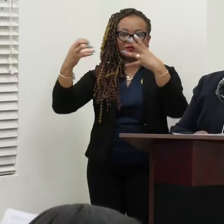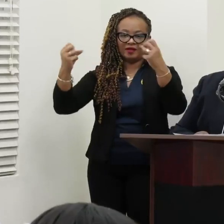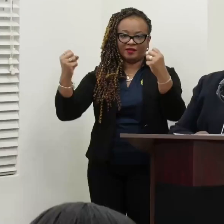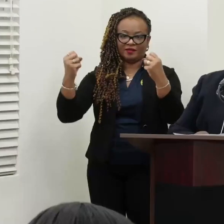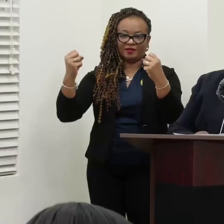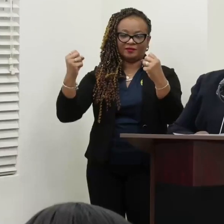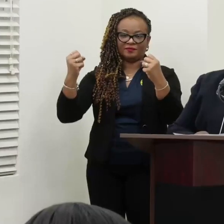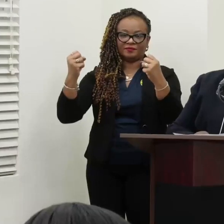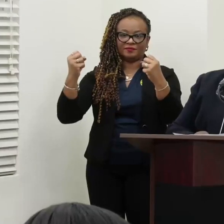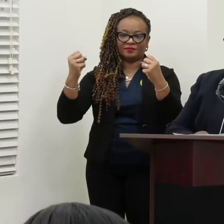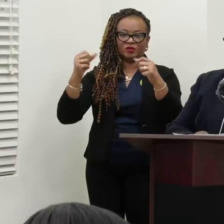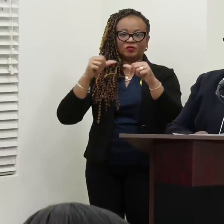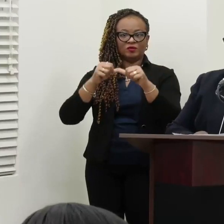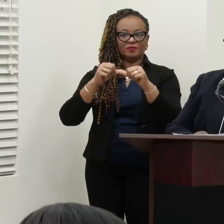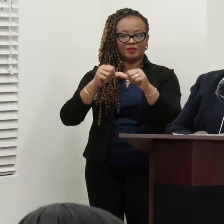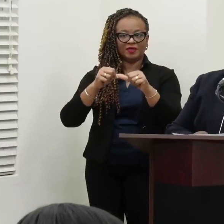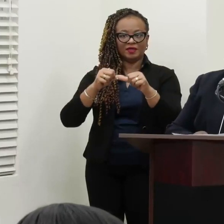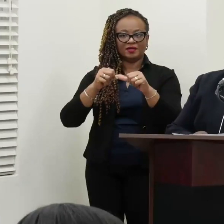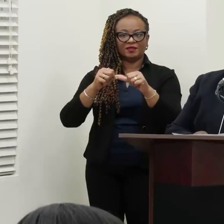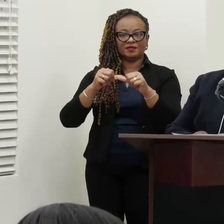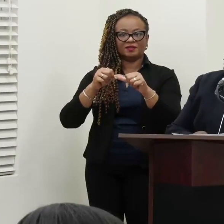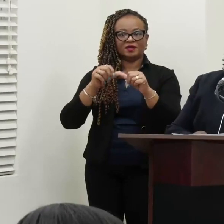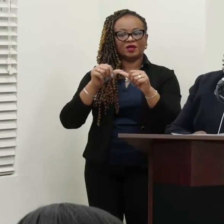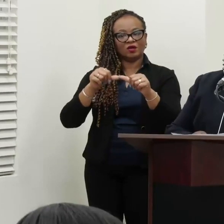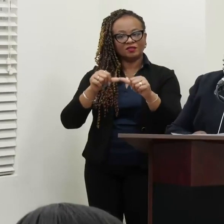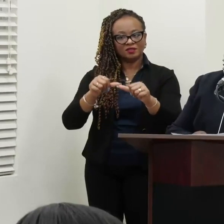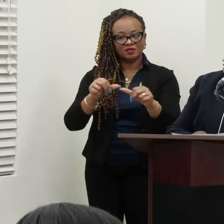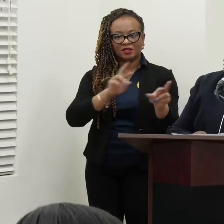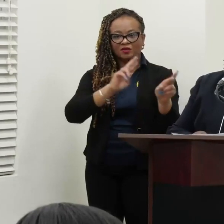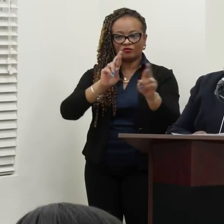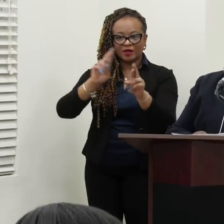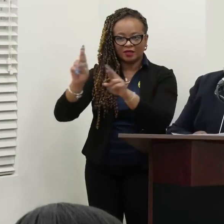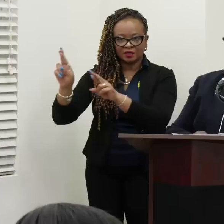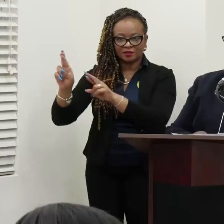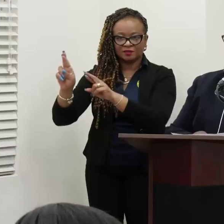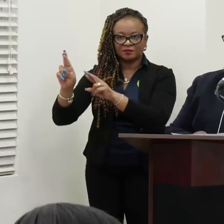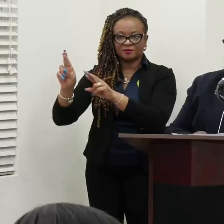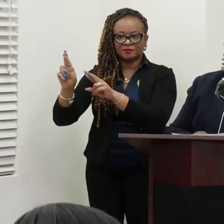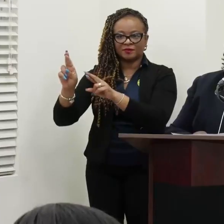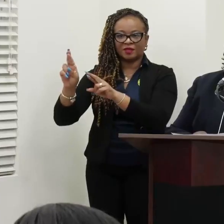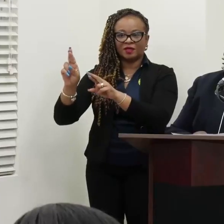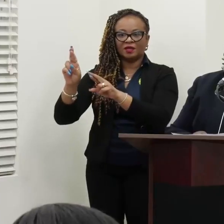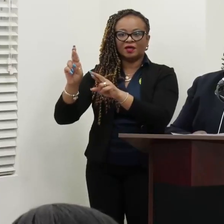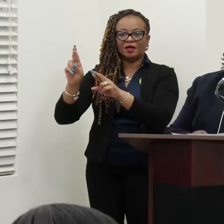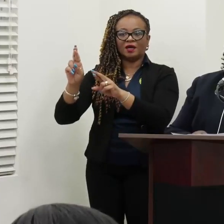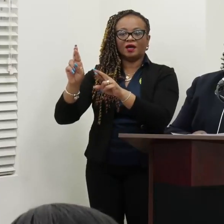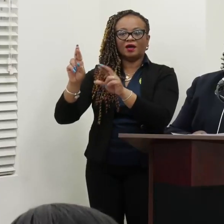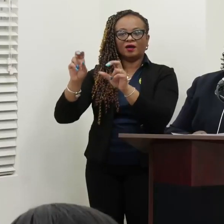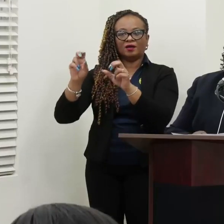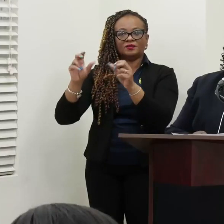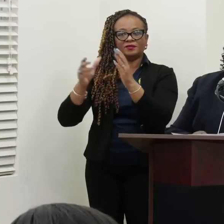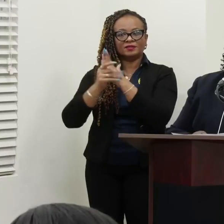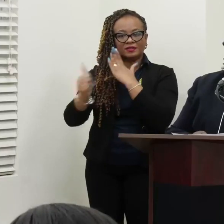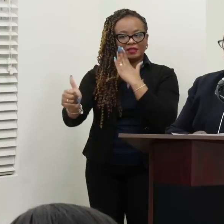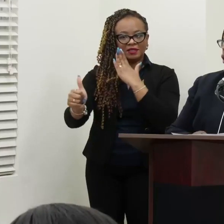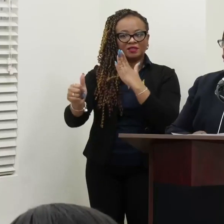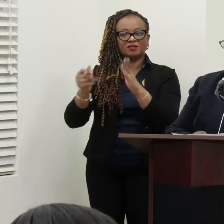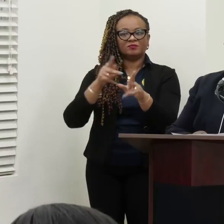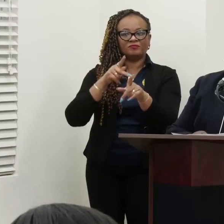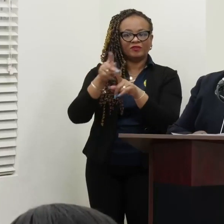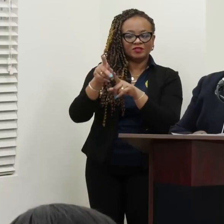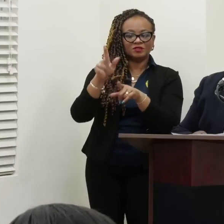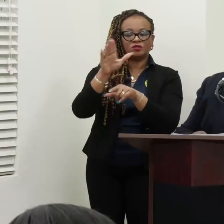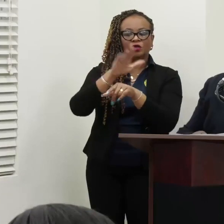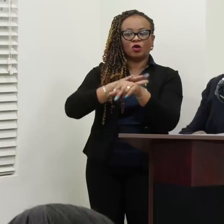Health remain in a constant state of readiness. Our competent medical professionals are on